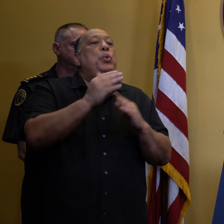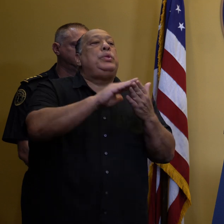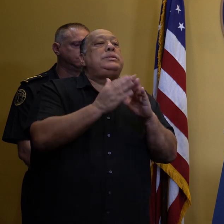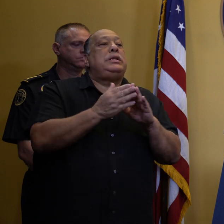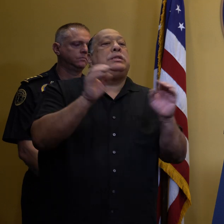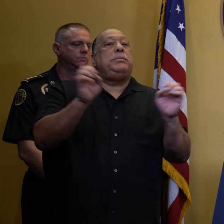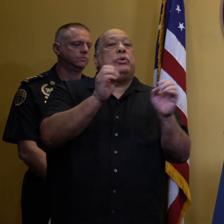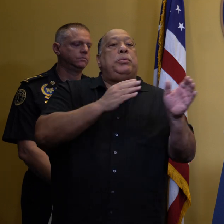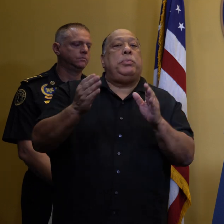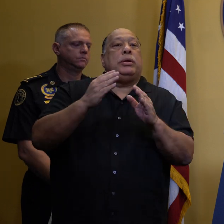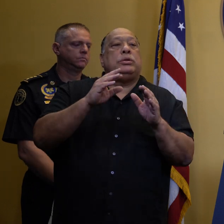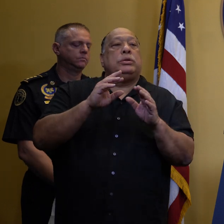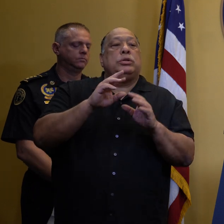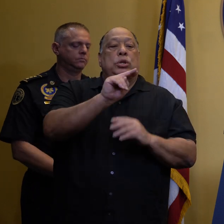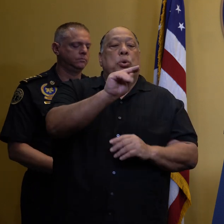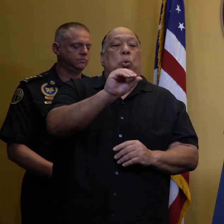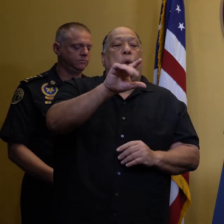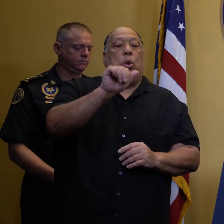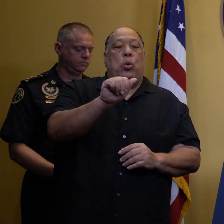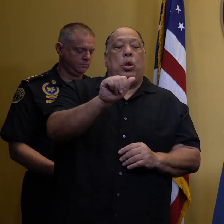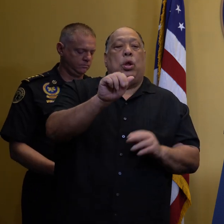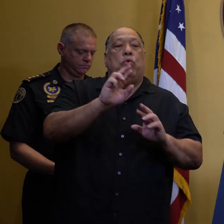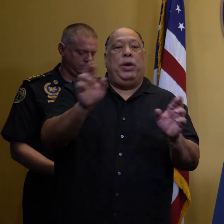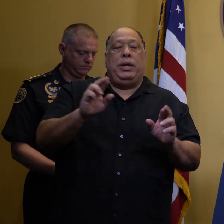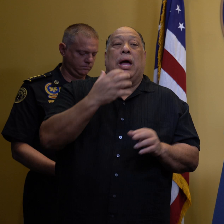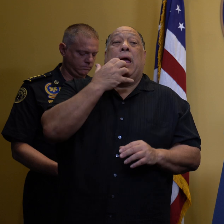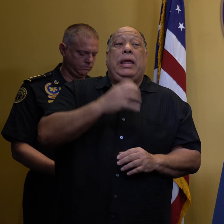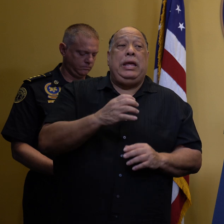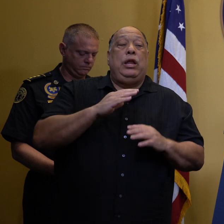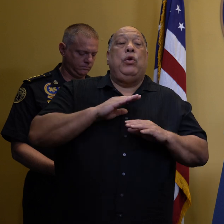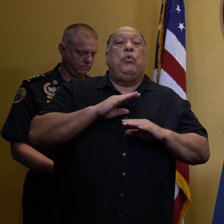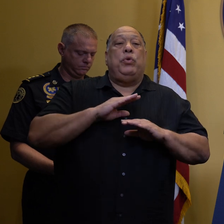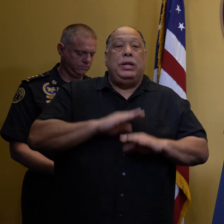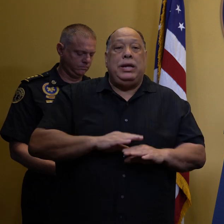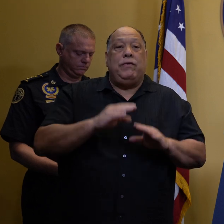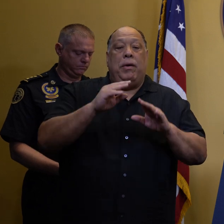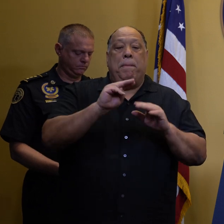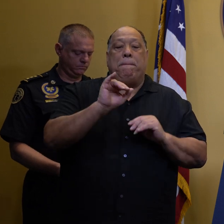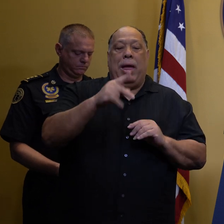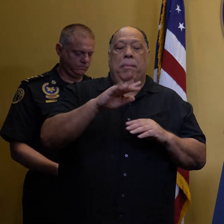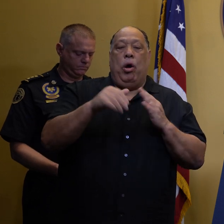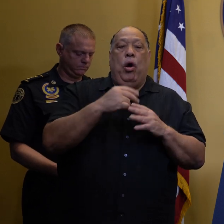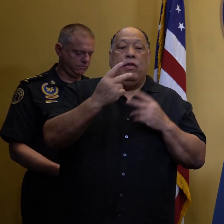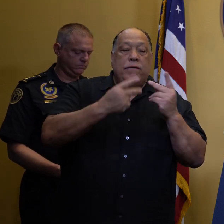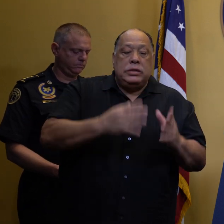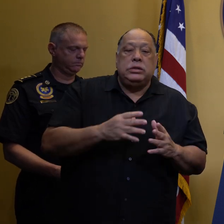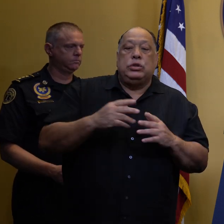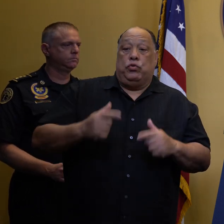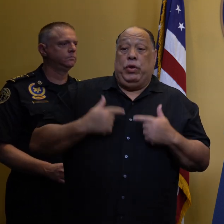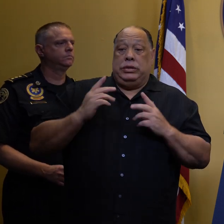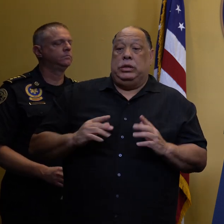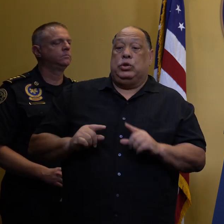preparedness campaign, NOLA Ready, we've launched a heat relief map. I highly encourage all of our residents and visitors to go to our